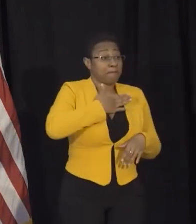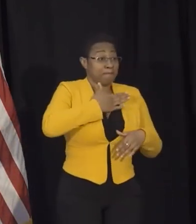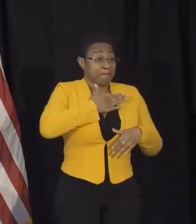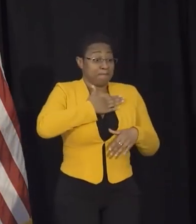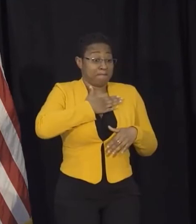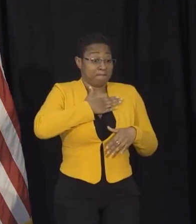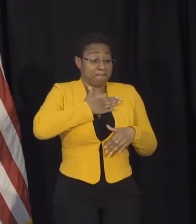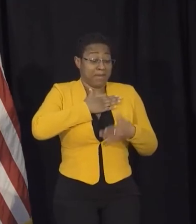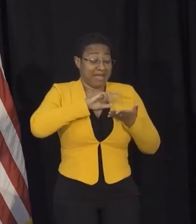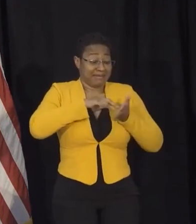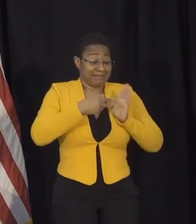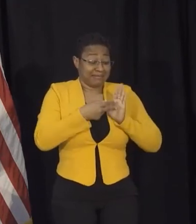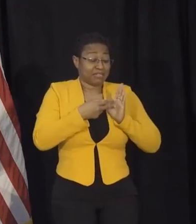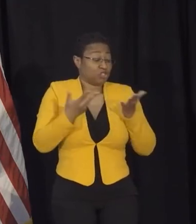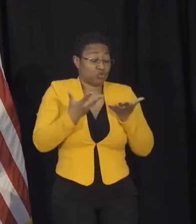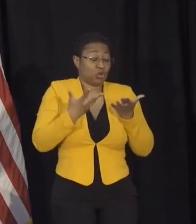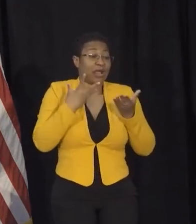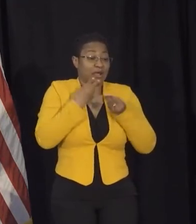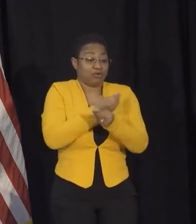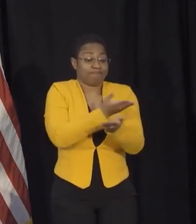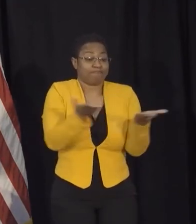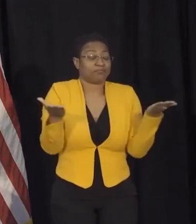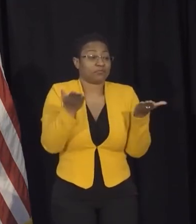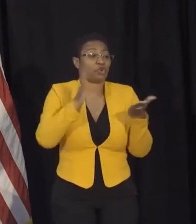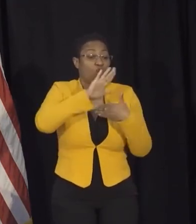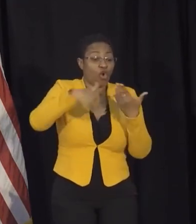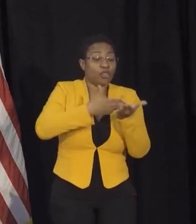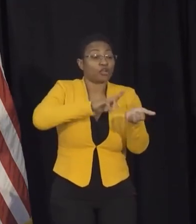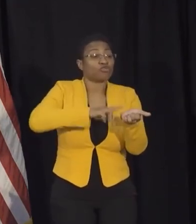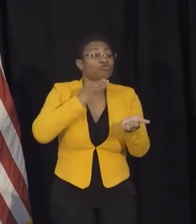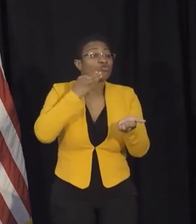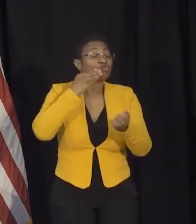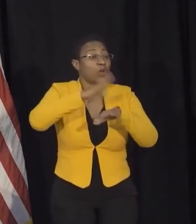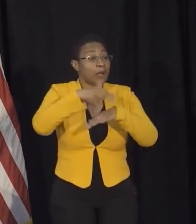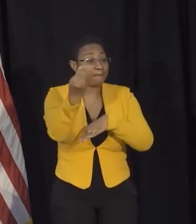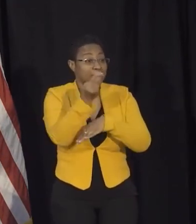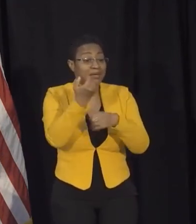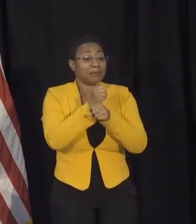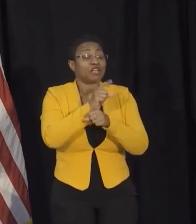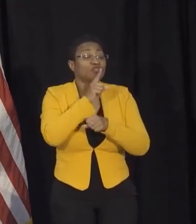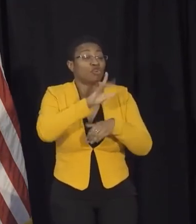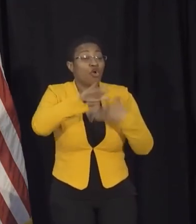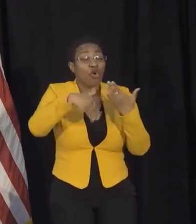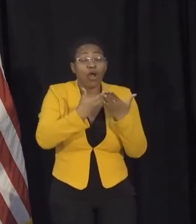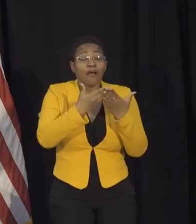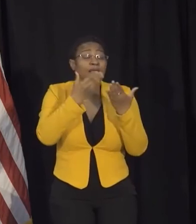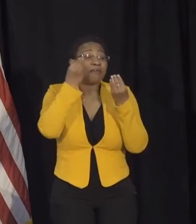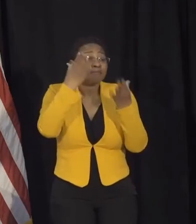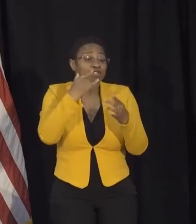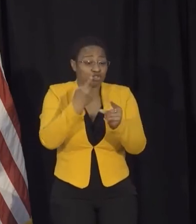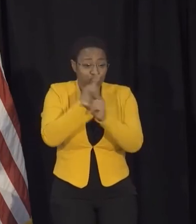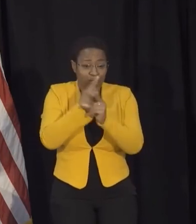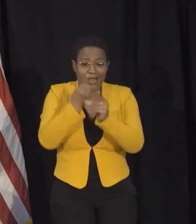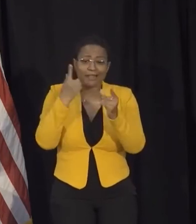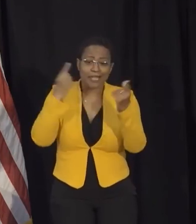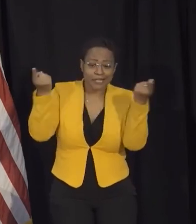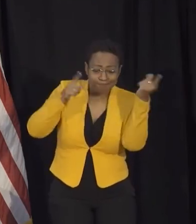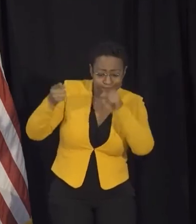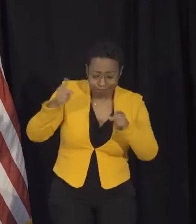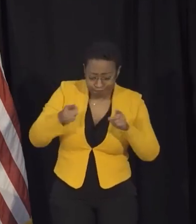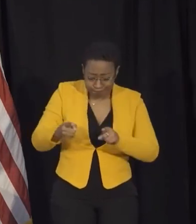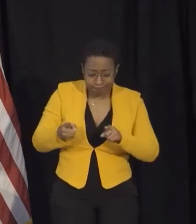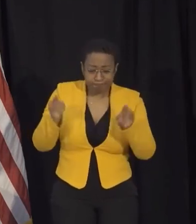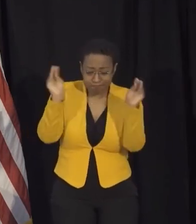to circulate it to all of the nursing homes on Monday to make sure the data is right and release it publicly on